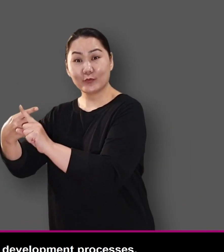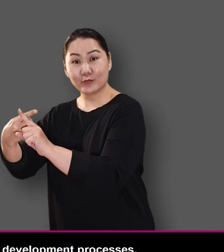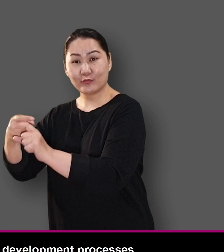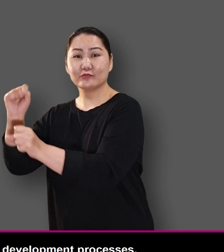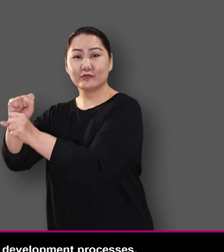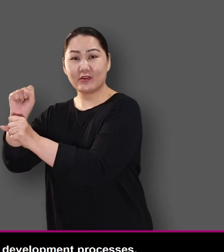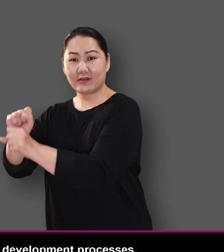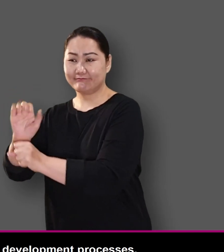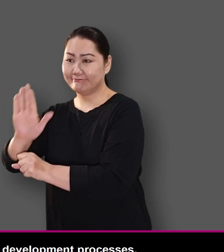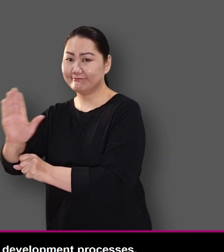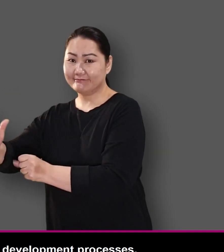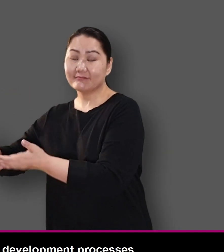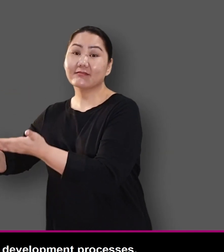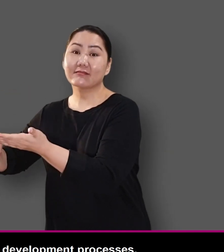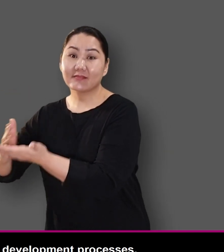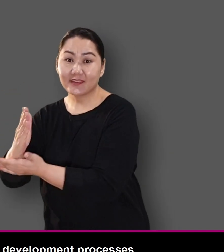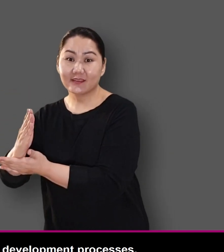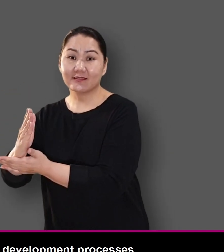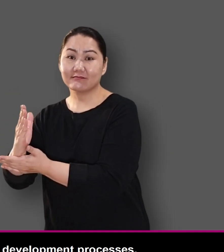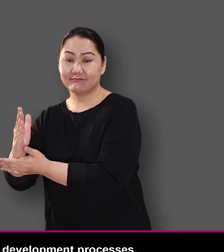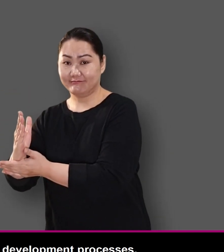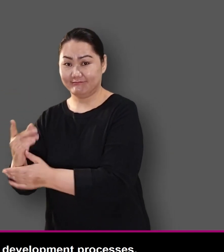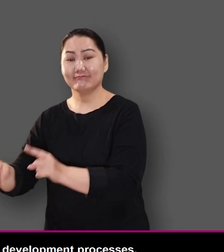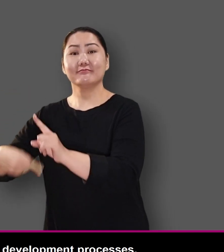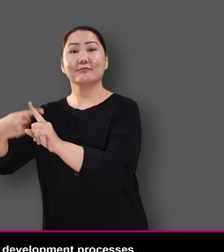and participation in development processes.